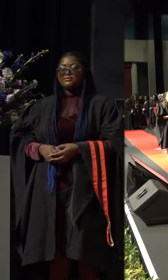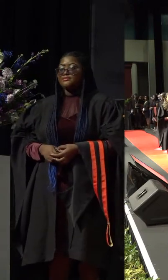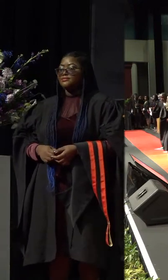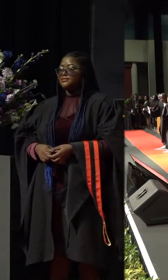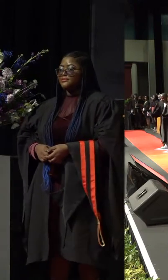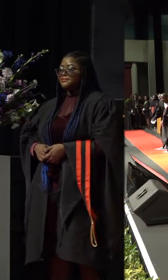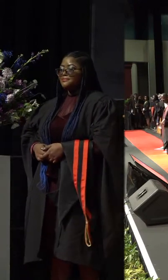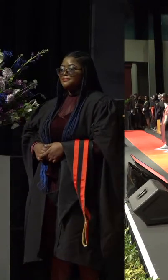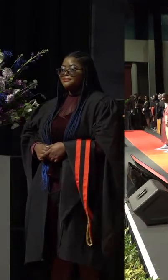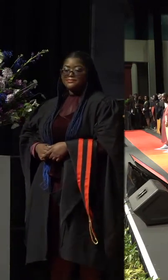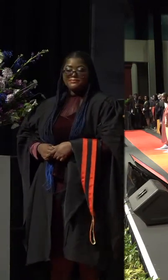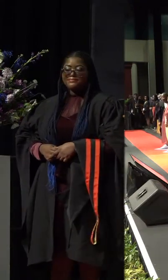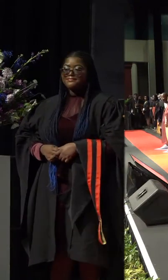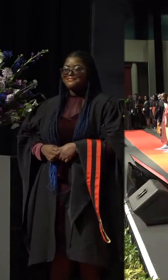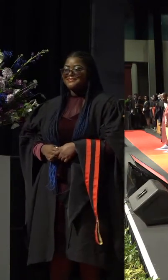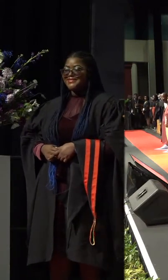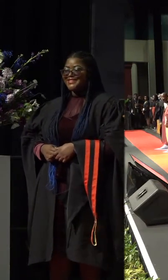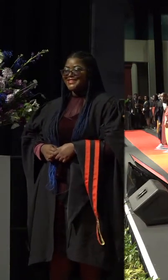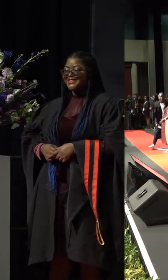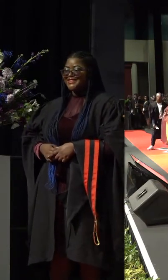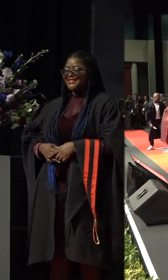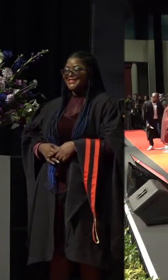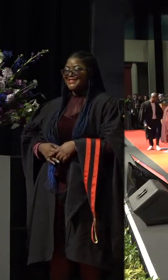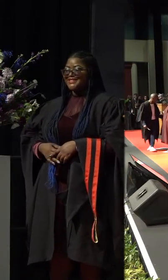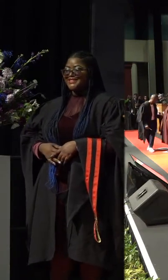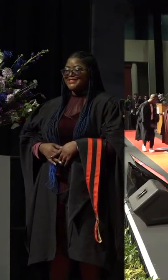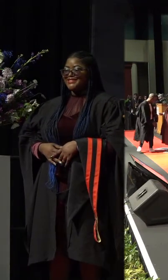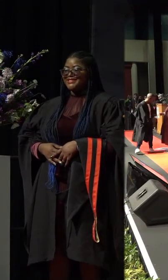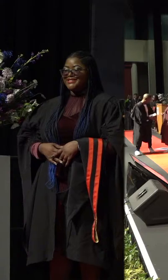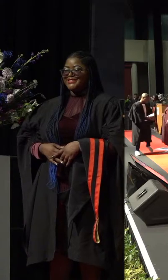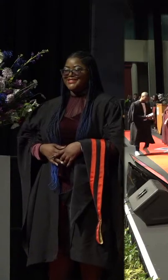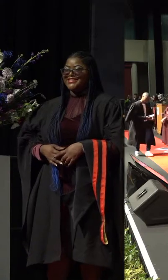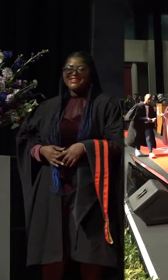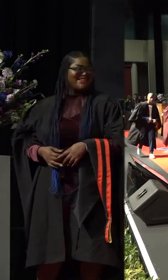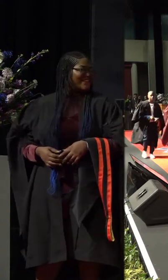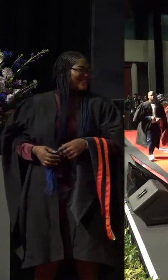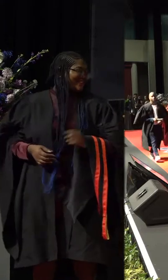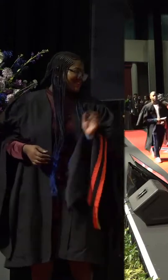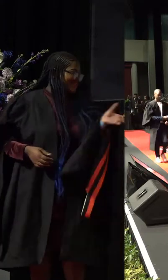Nokatula Nondoduso Makatini cum laude.